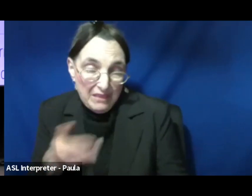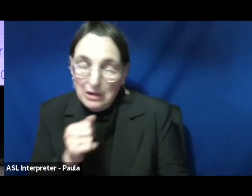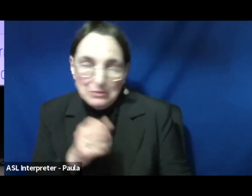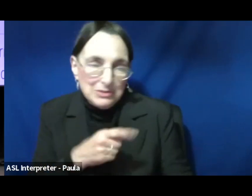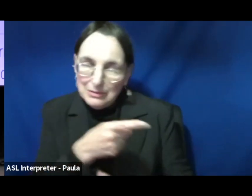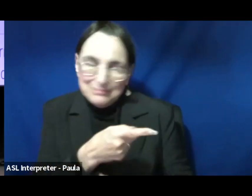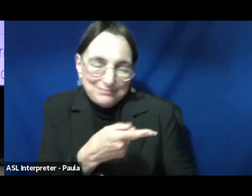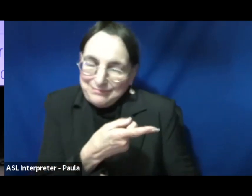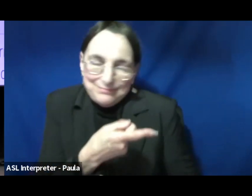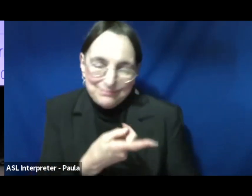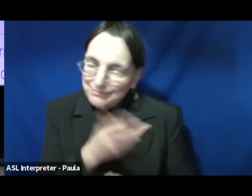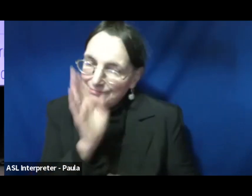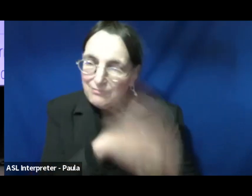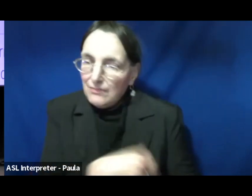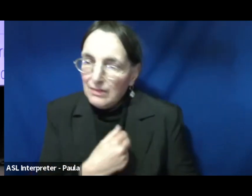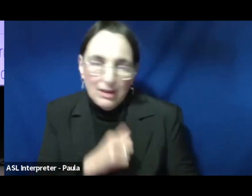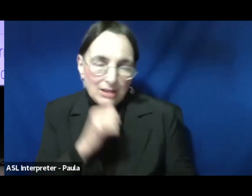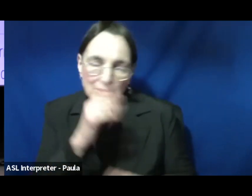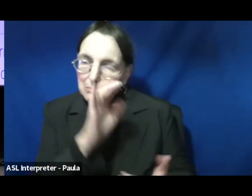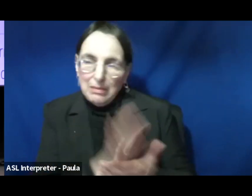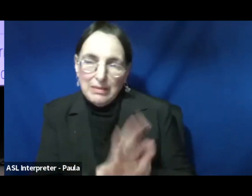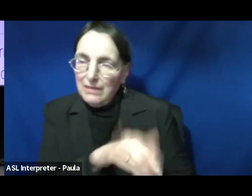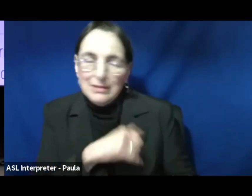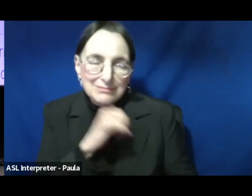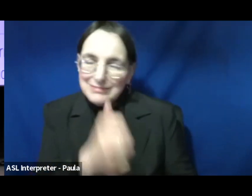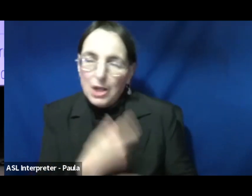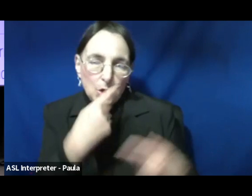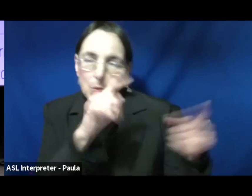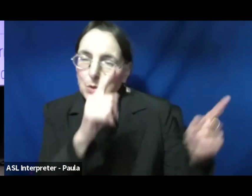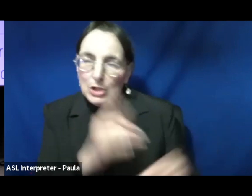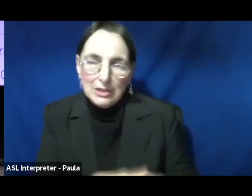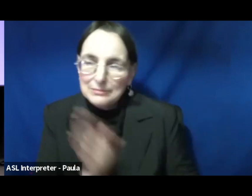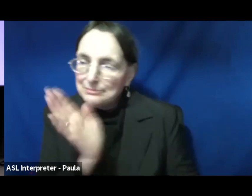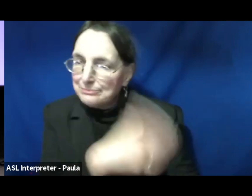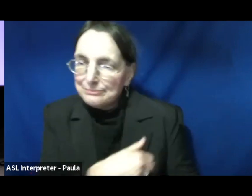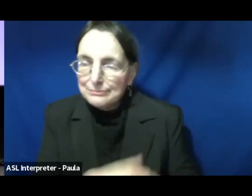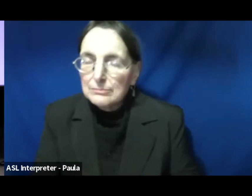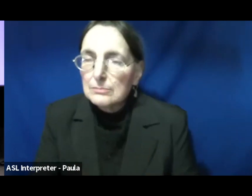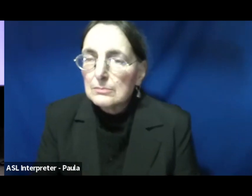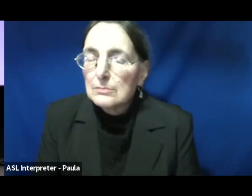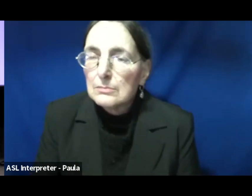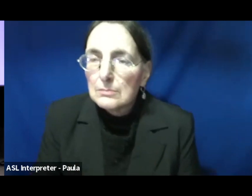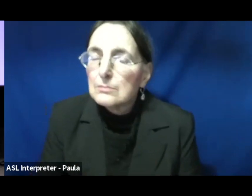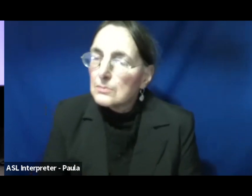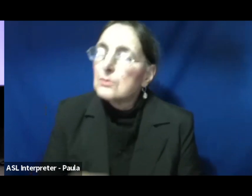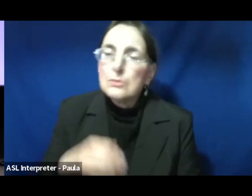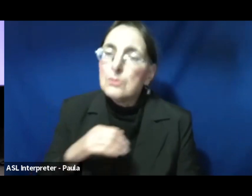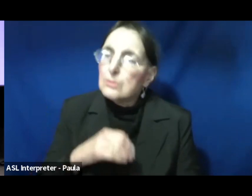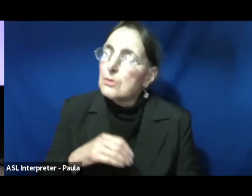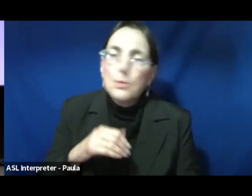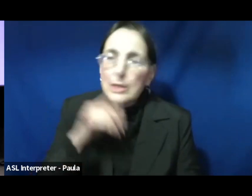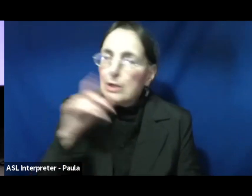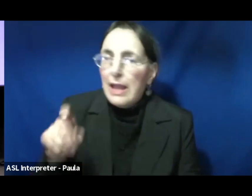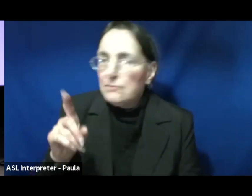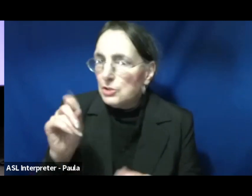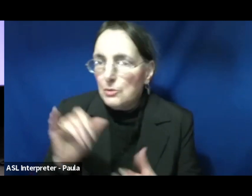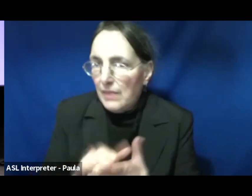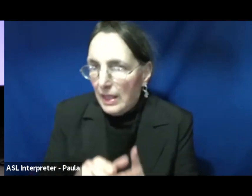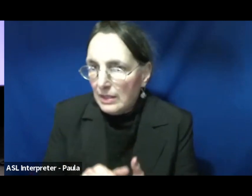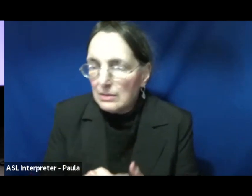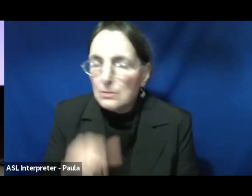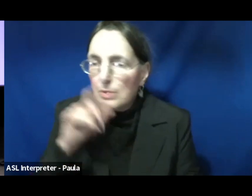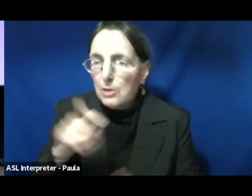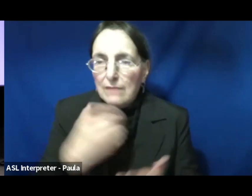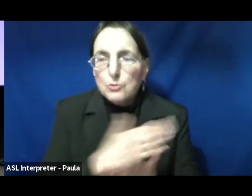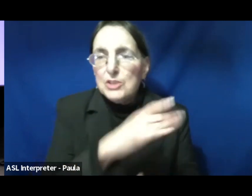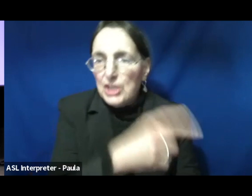think about it now as you talk about it. Be open and have this conversation with your students. And so as a DEI educator, right, what do I